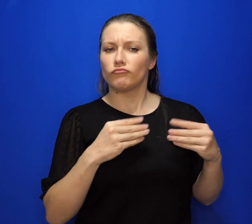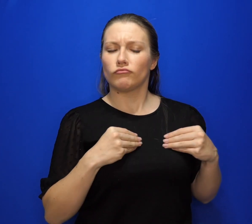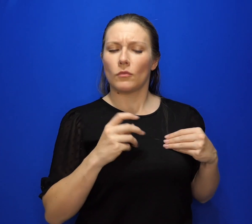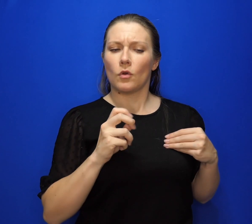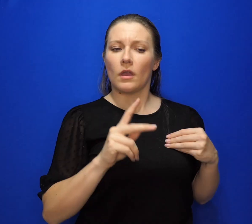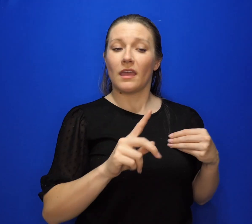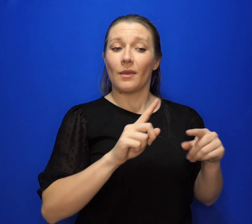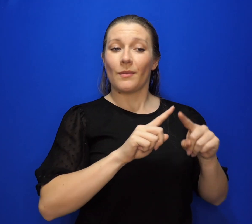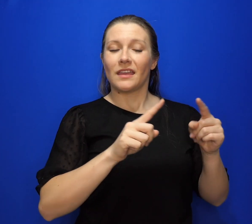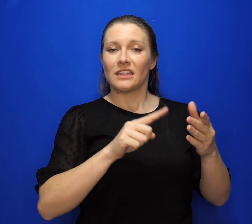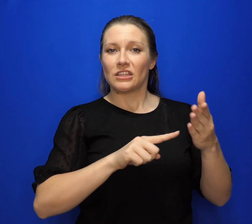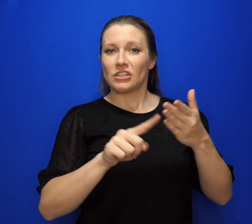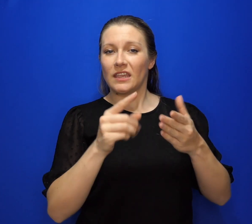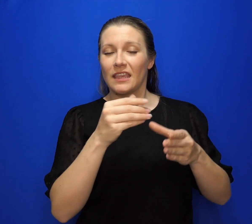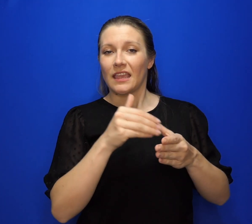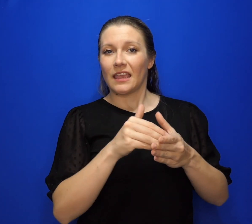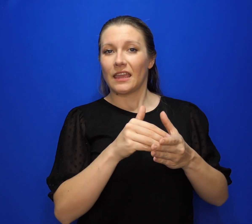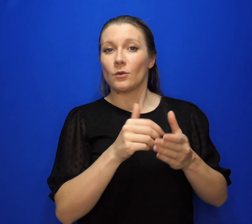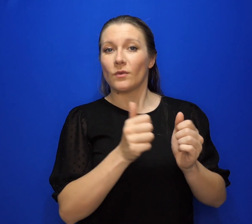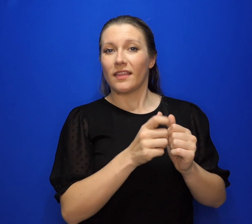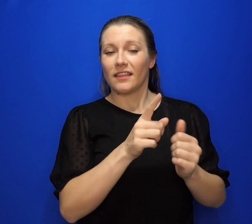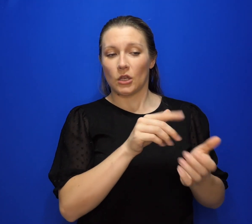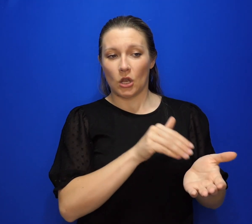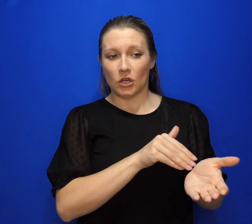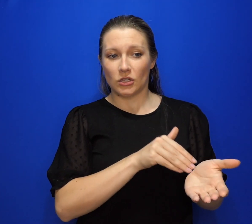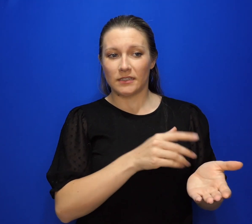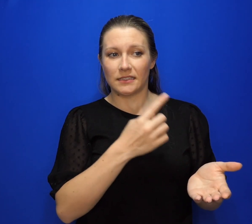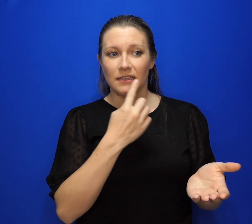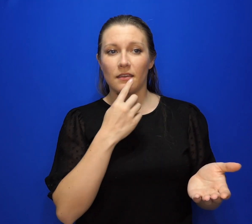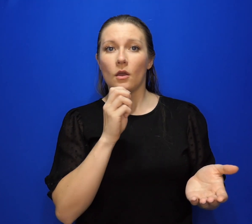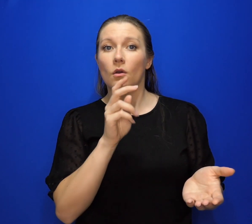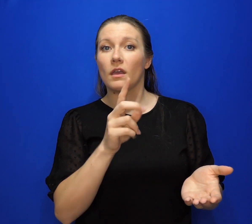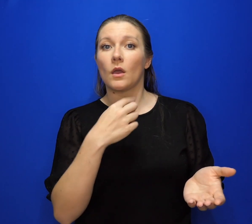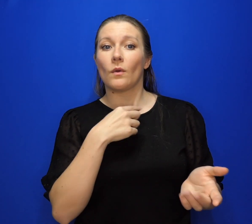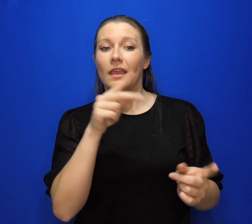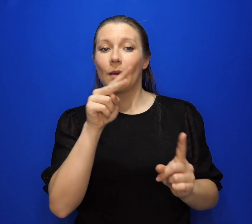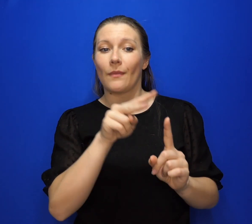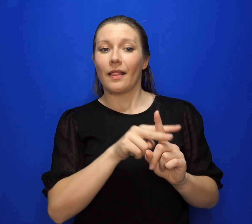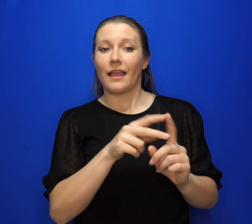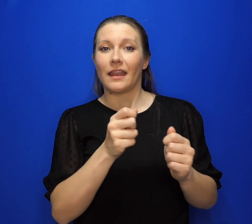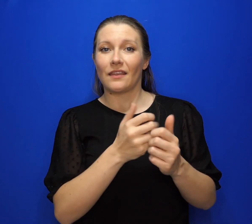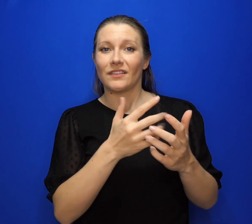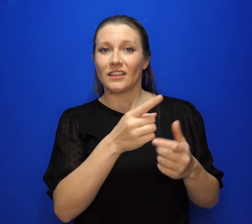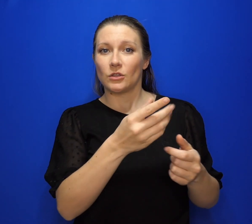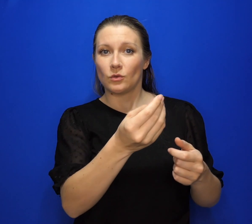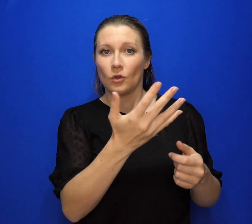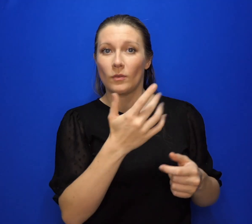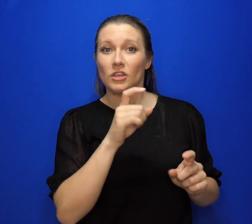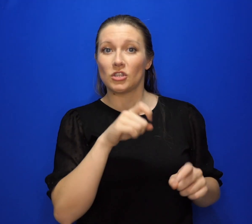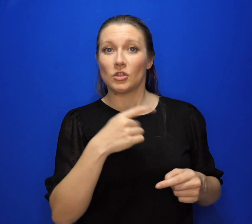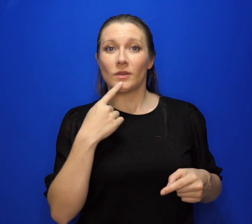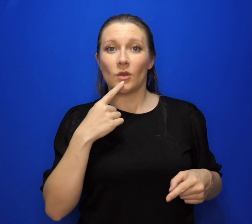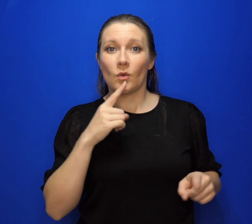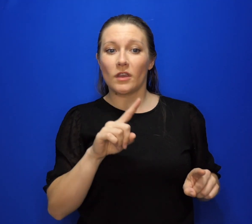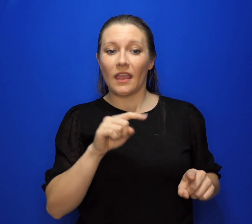things, but the next time you check in, bring back and say, we applied these things that you told us should be